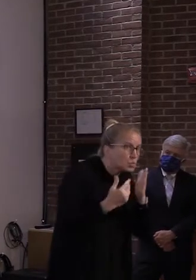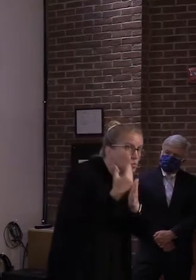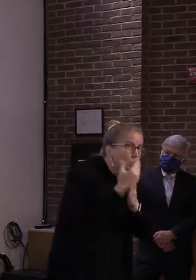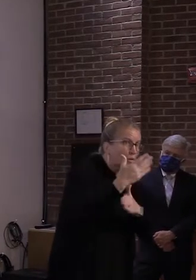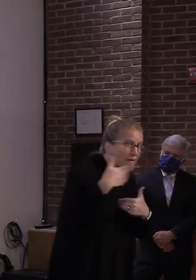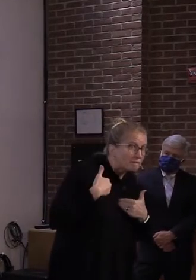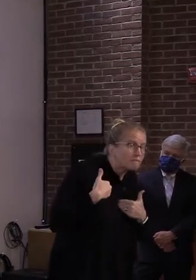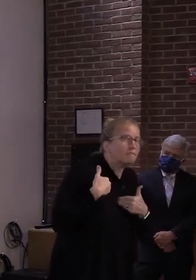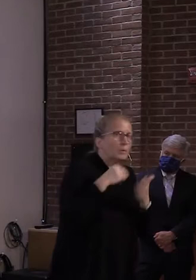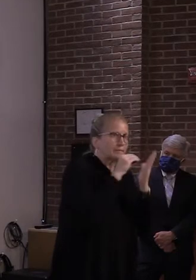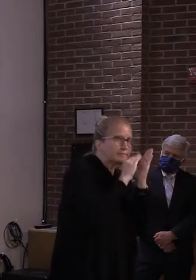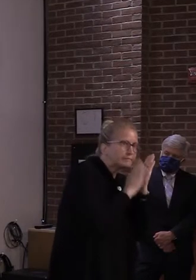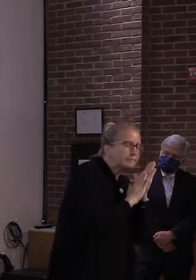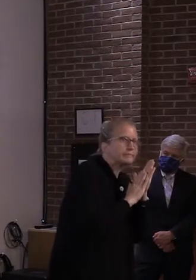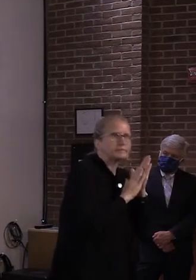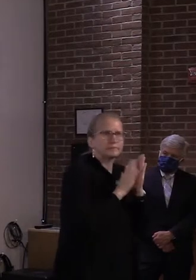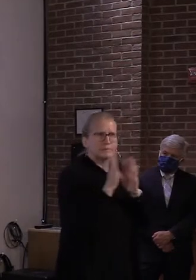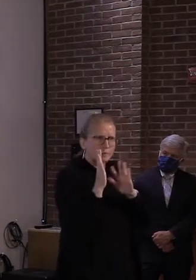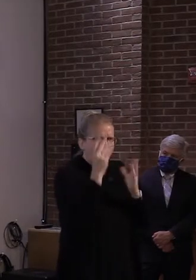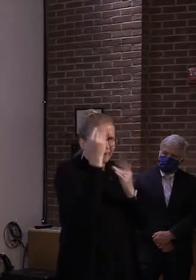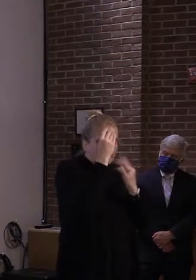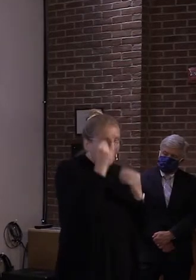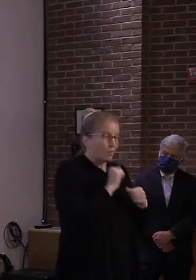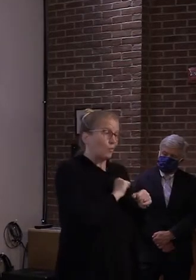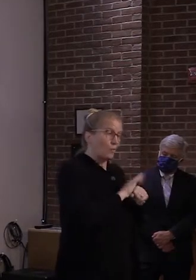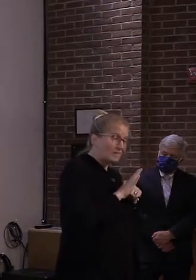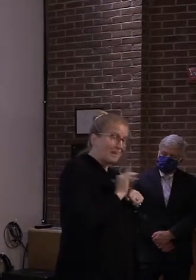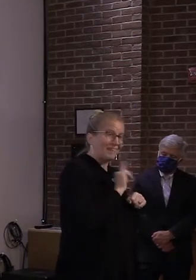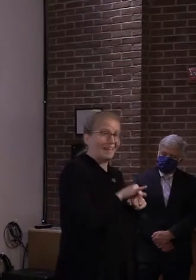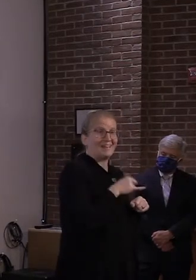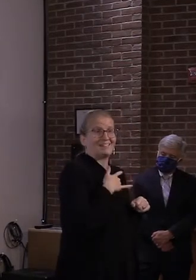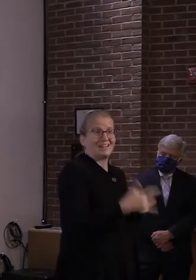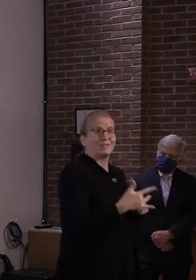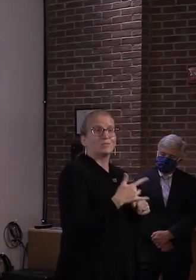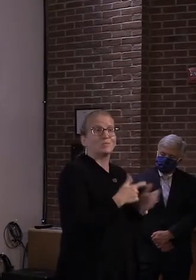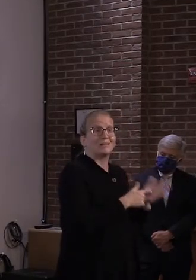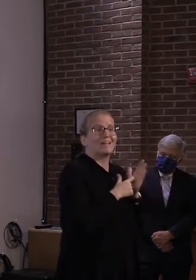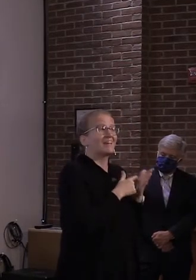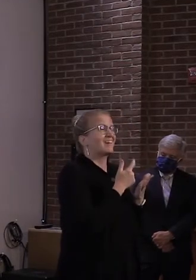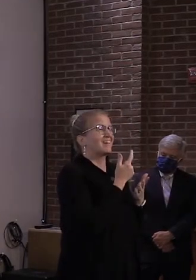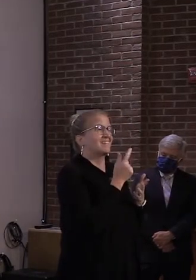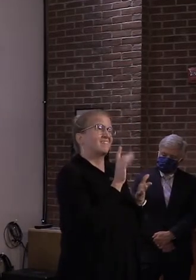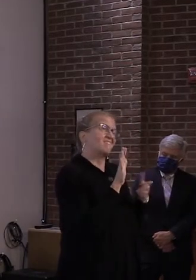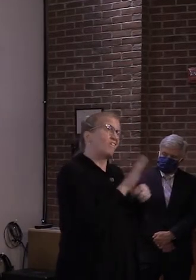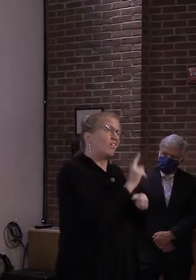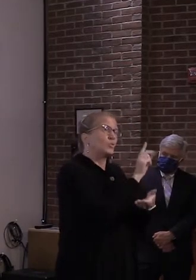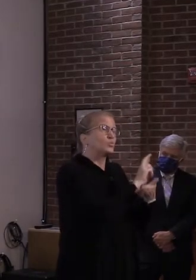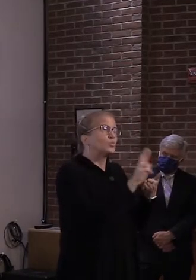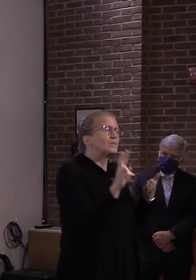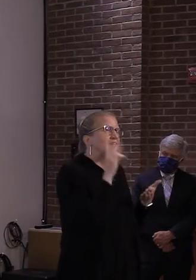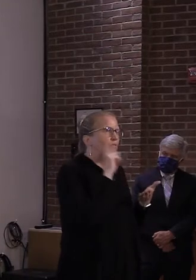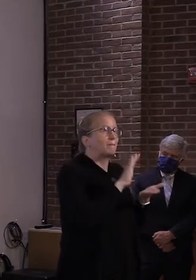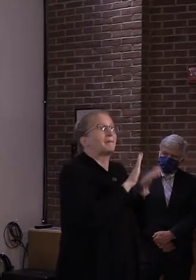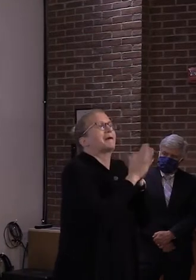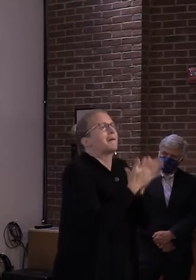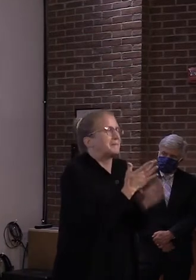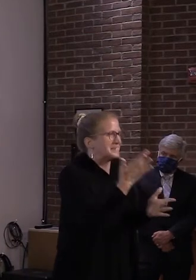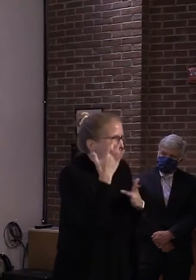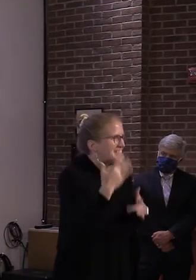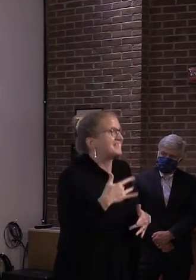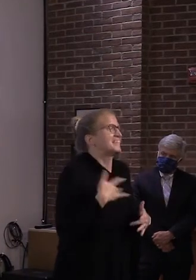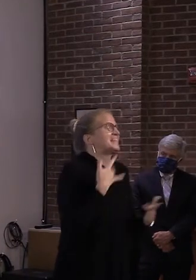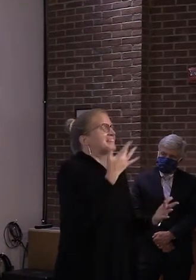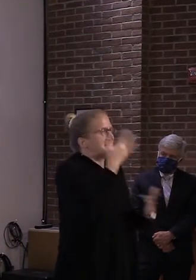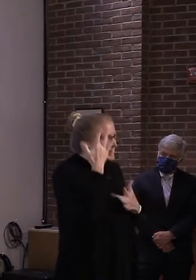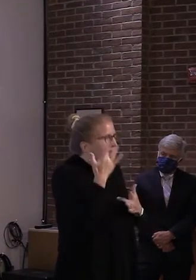look at the incubation period of the virus being 14 days, and hopefully see this continue to